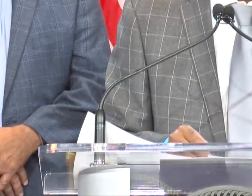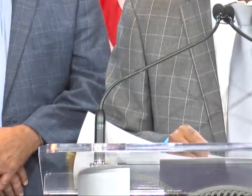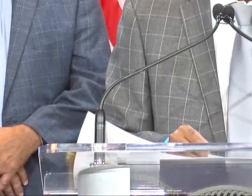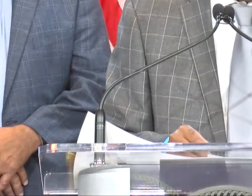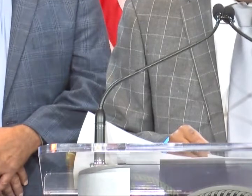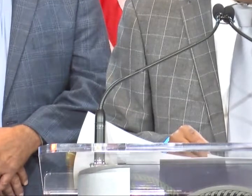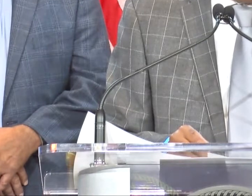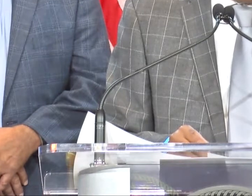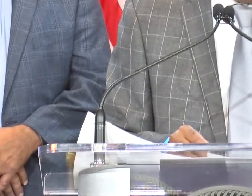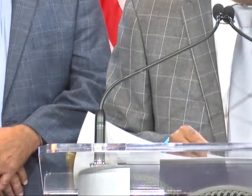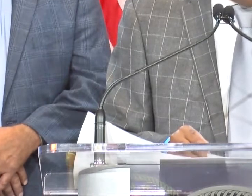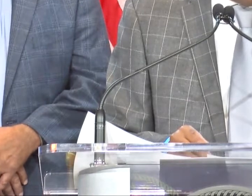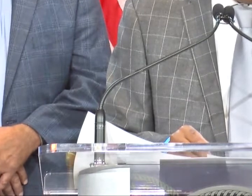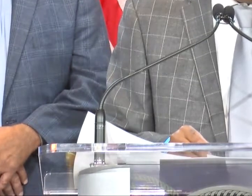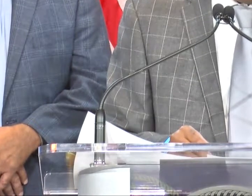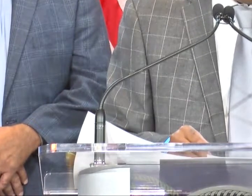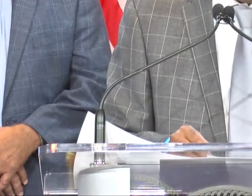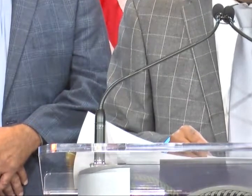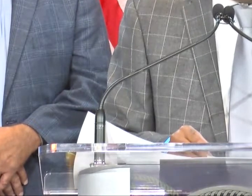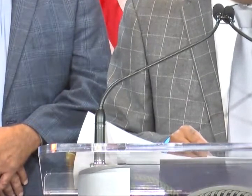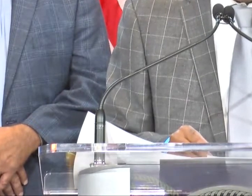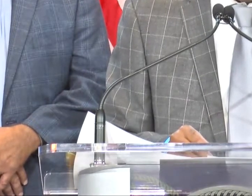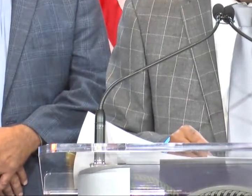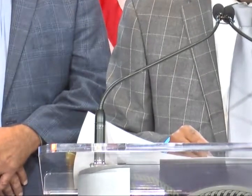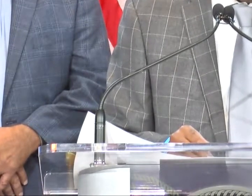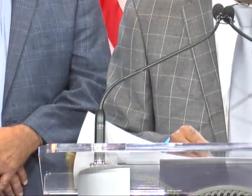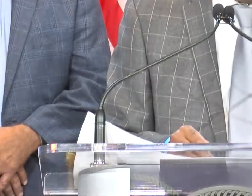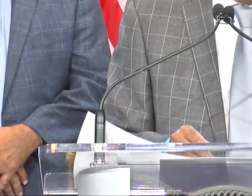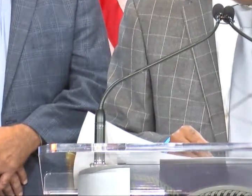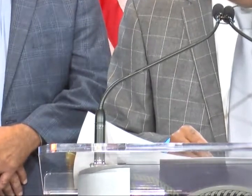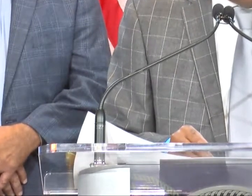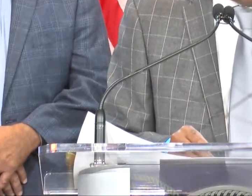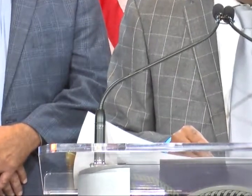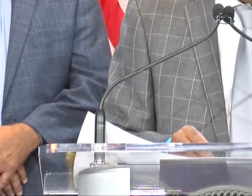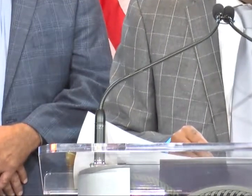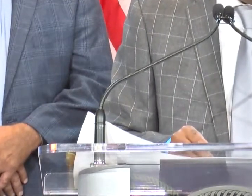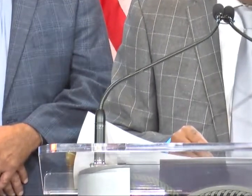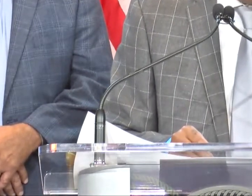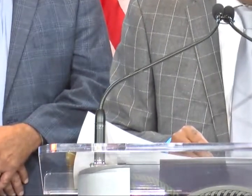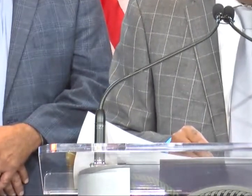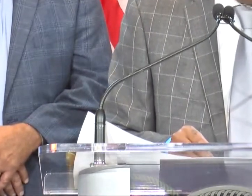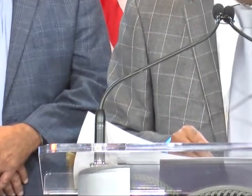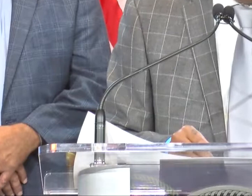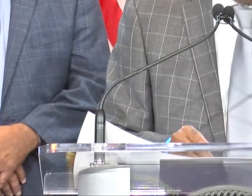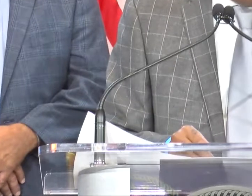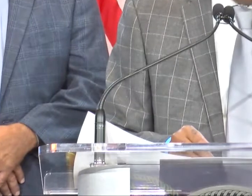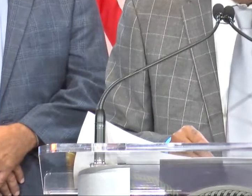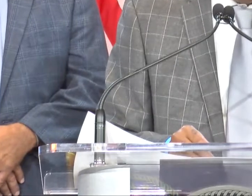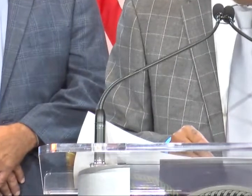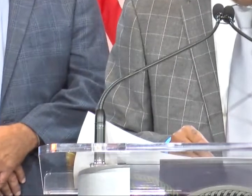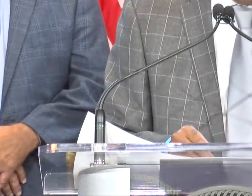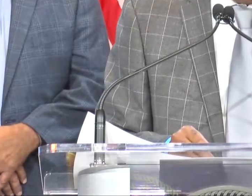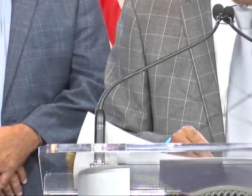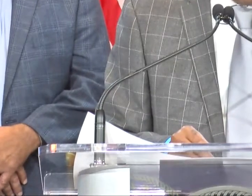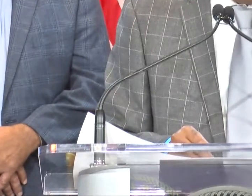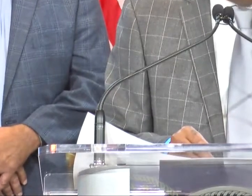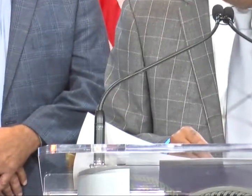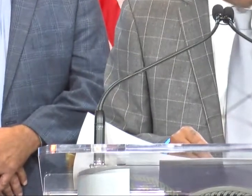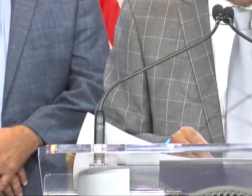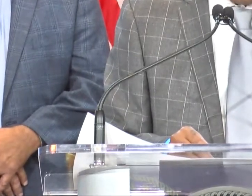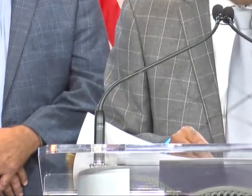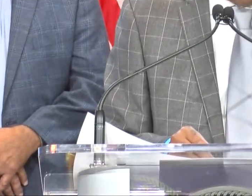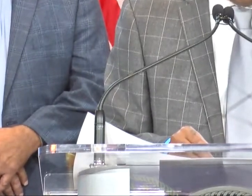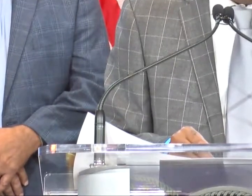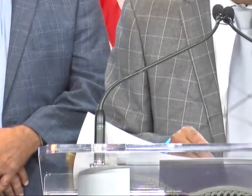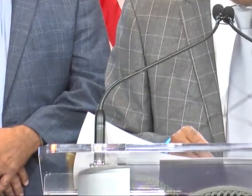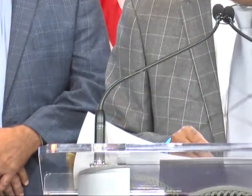not disproportionately disadvantaged. In Pleasantville, a deed-restricted community, homes have always had